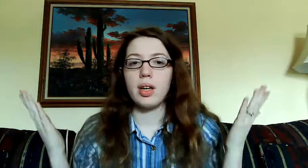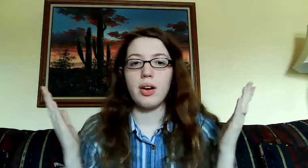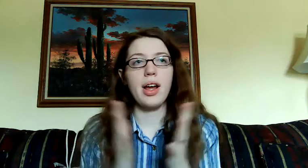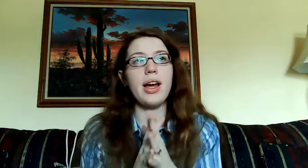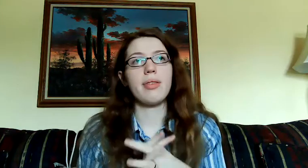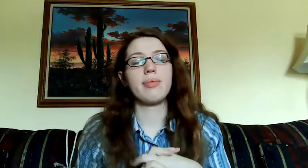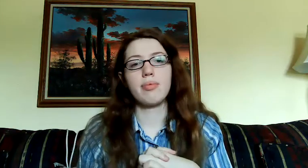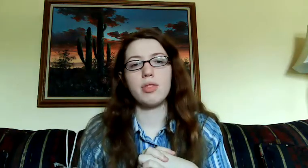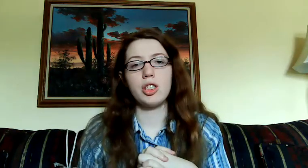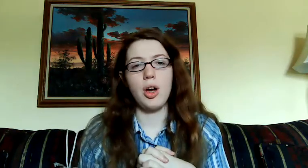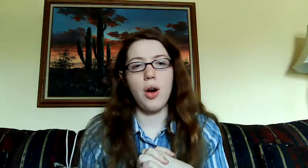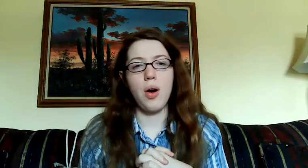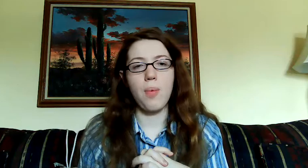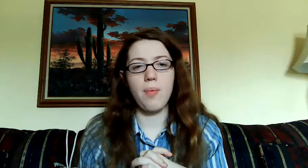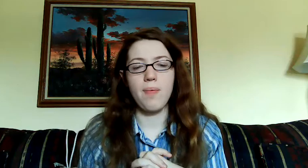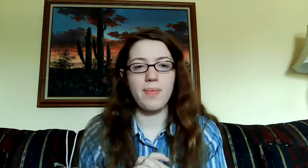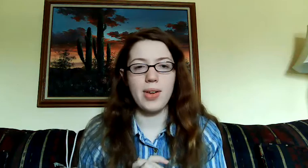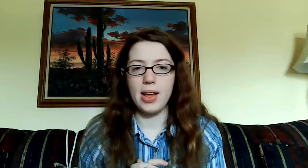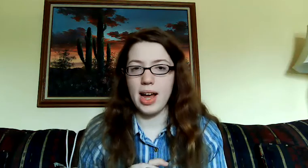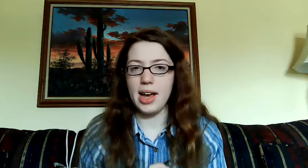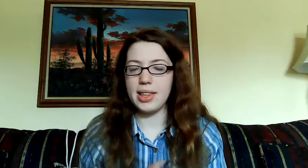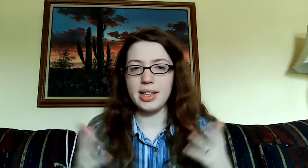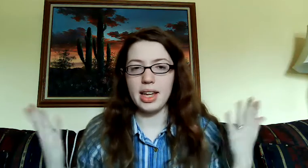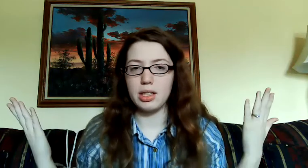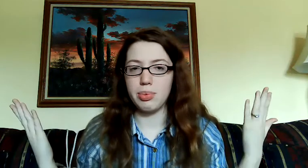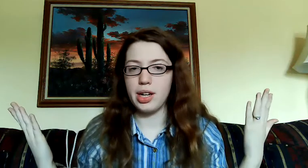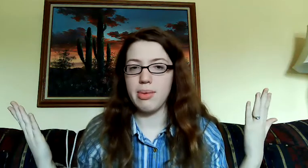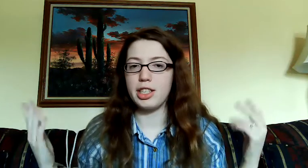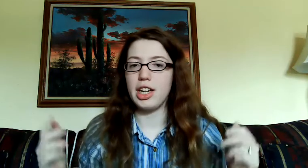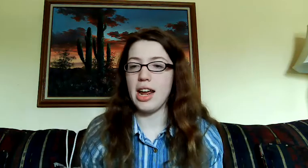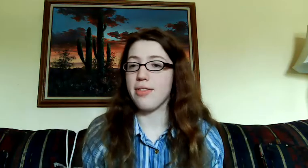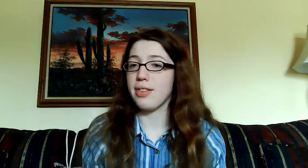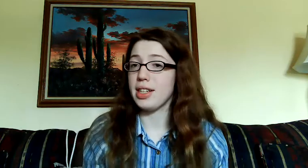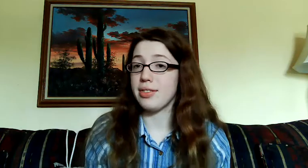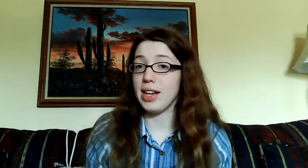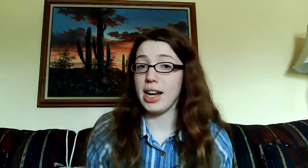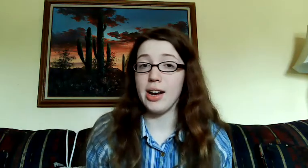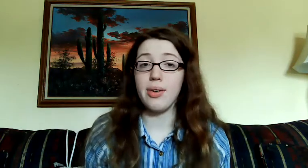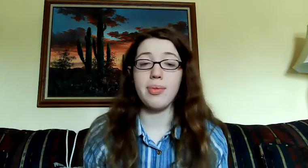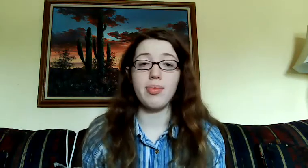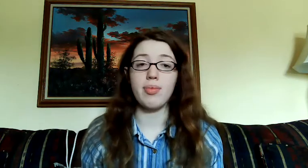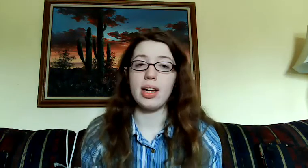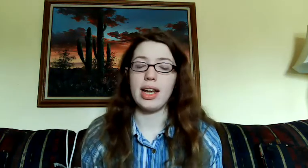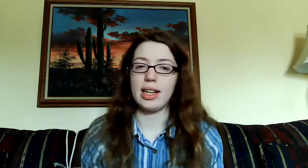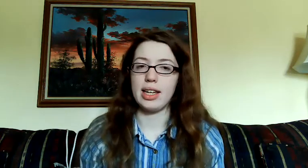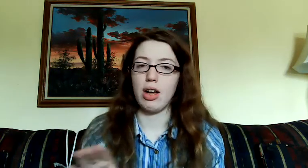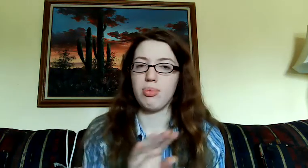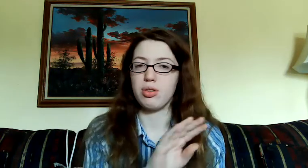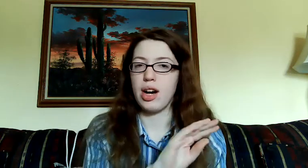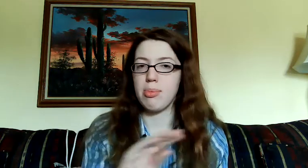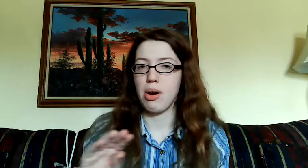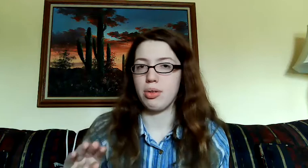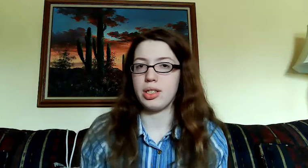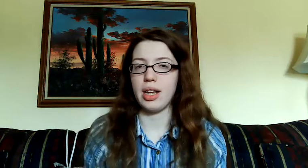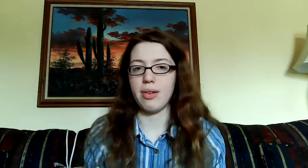Okay, so I think that is pretty much it for this video. And again, I think I'll try to post like what I